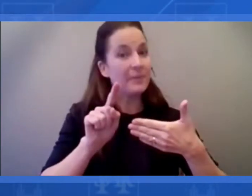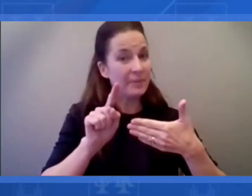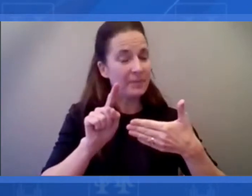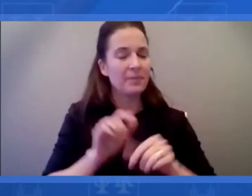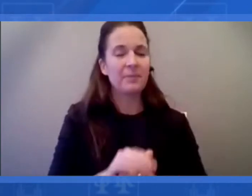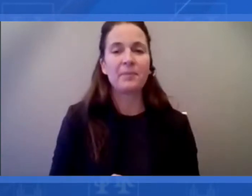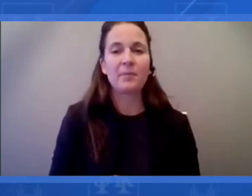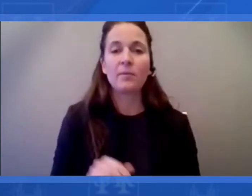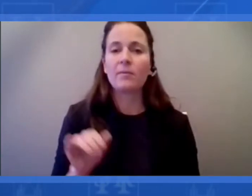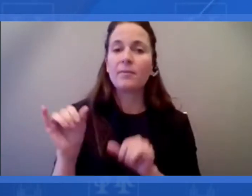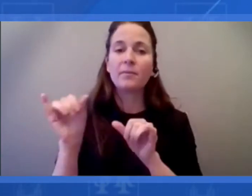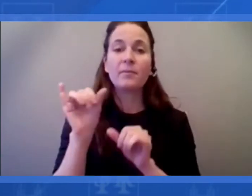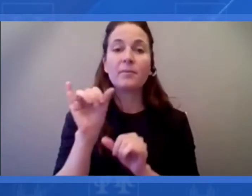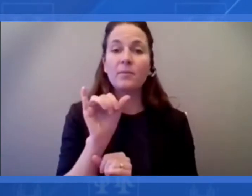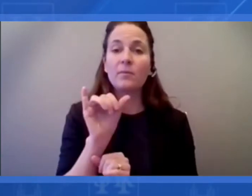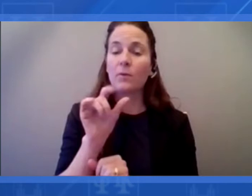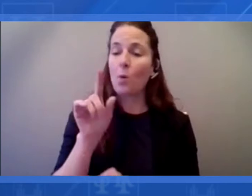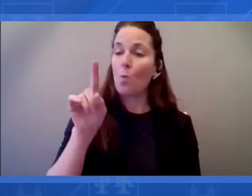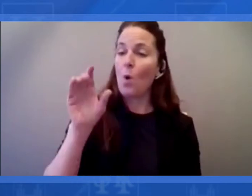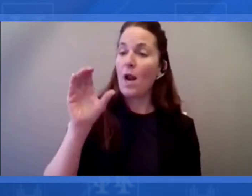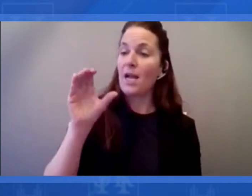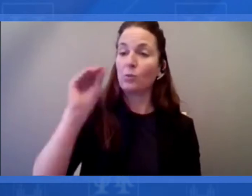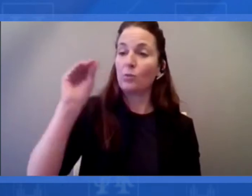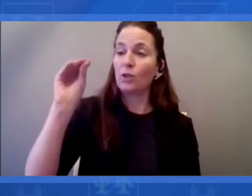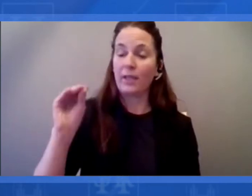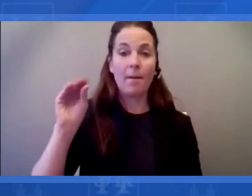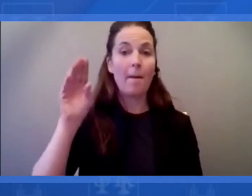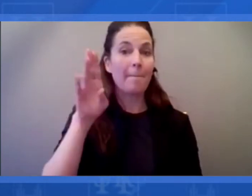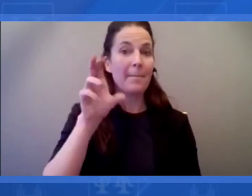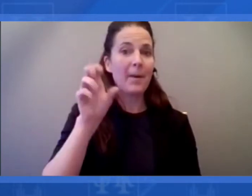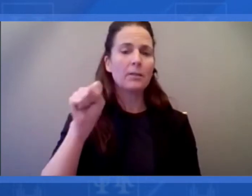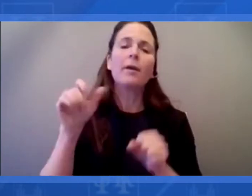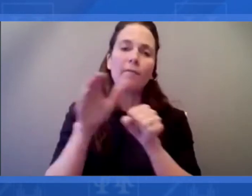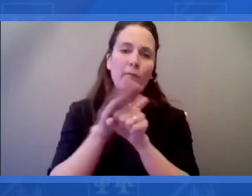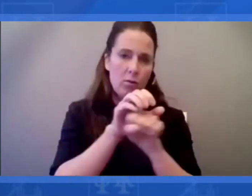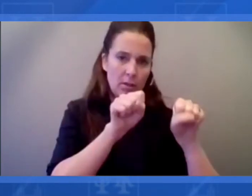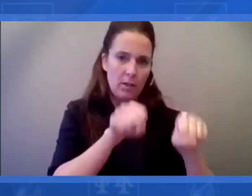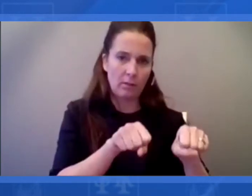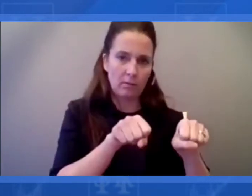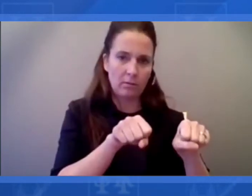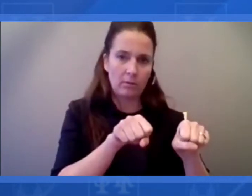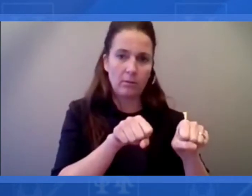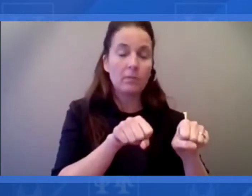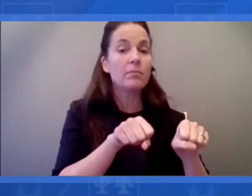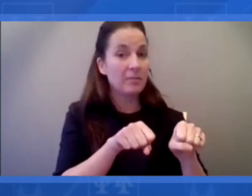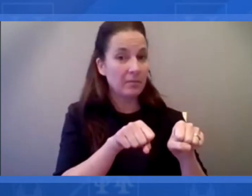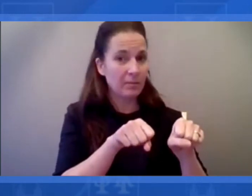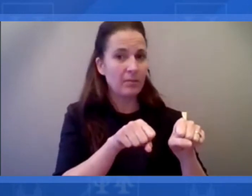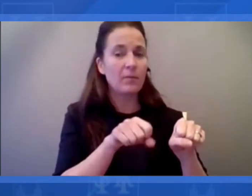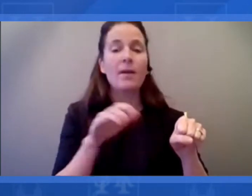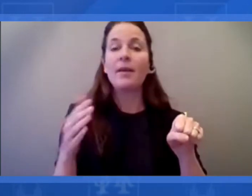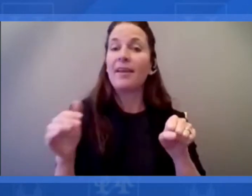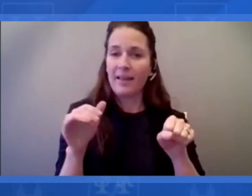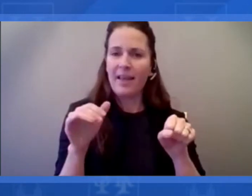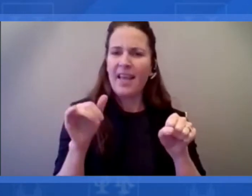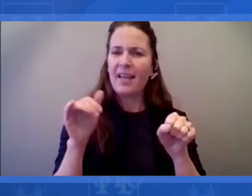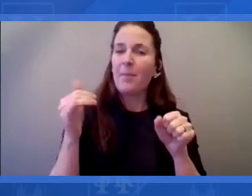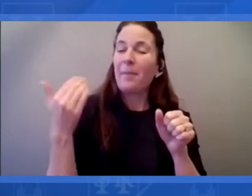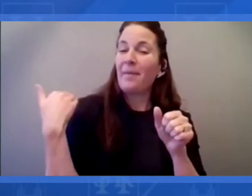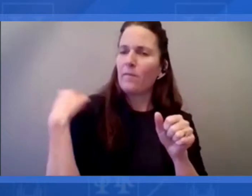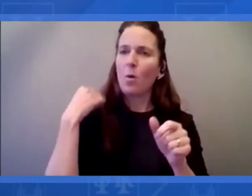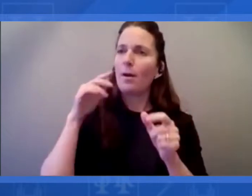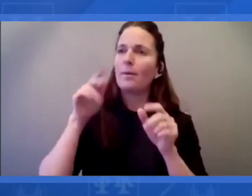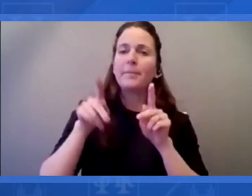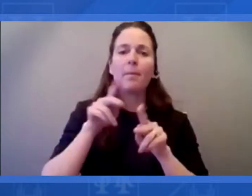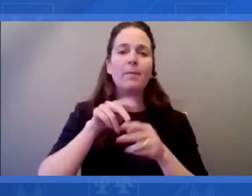to 100% seated capacity on our buses, which has reduced the number of instances of pass-bys of our customers waiting